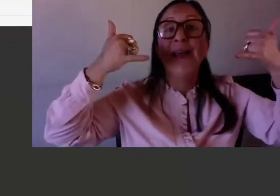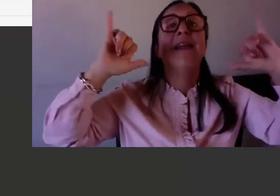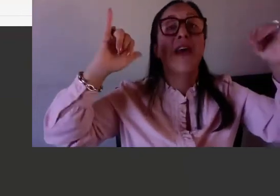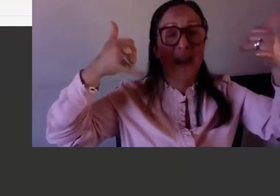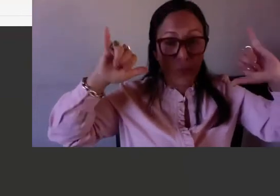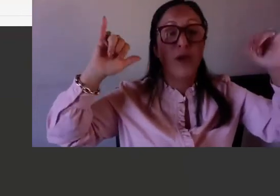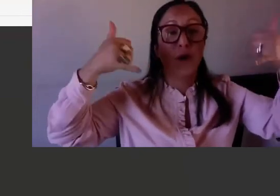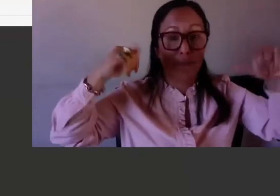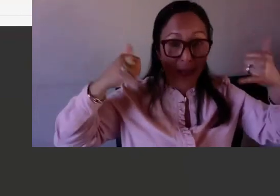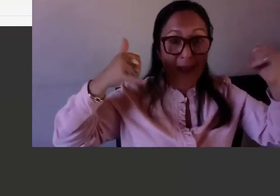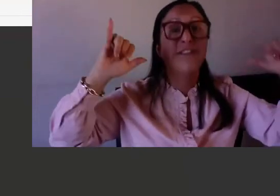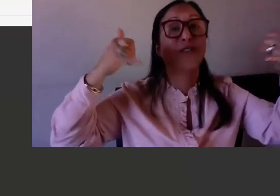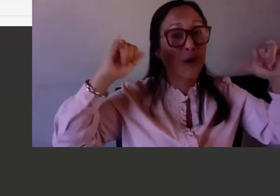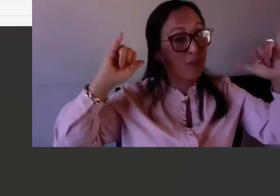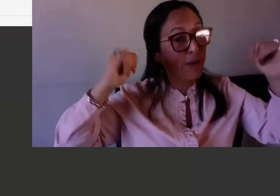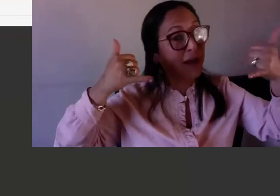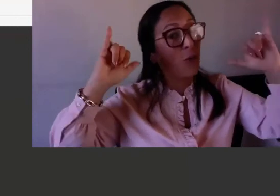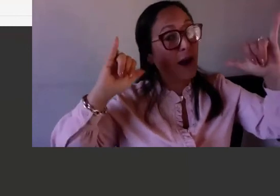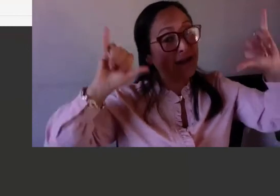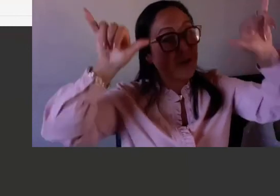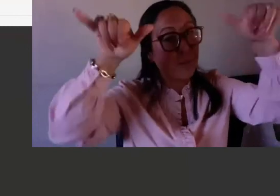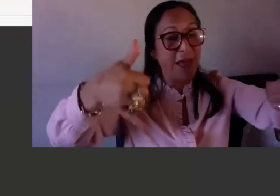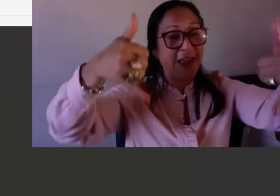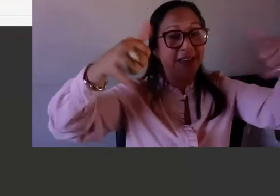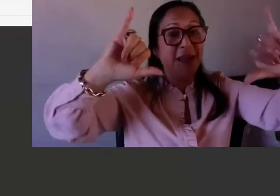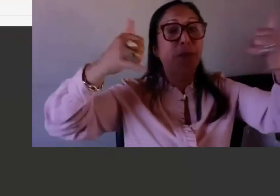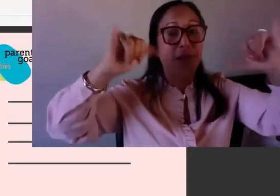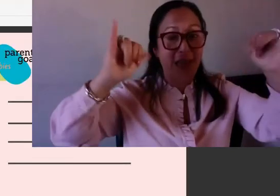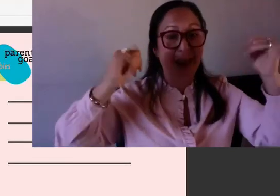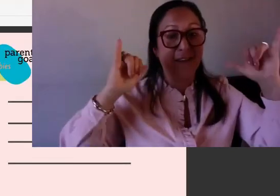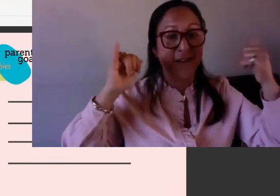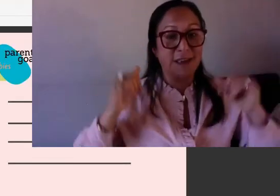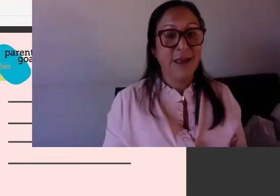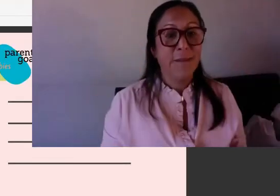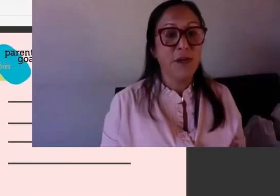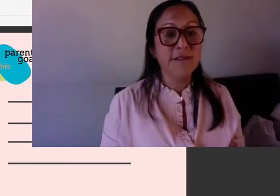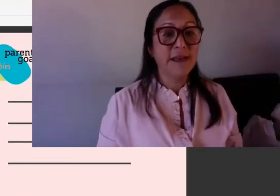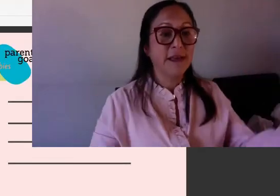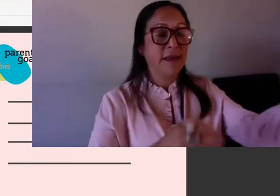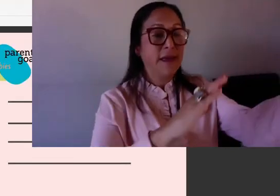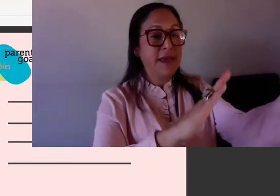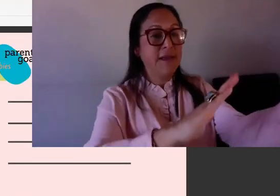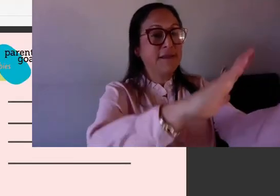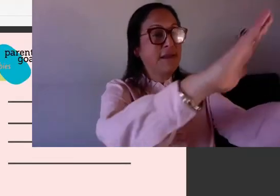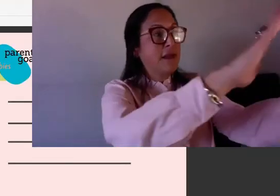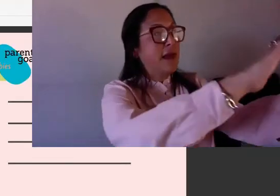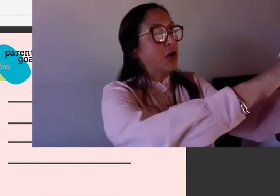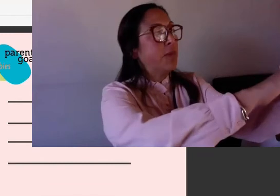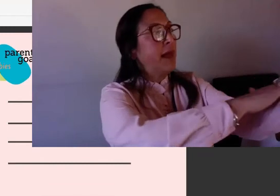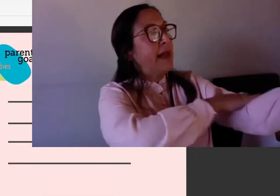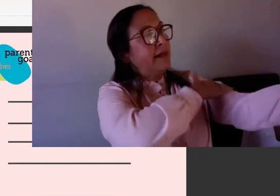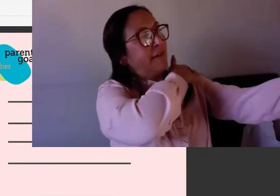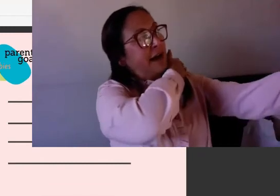Hawaii. That's where you go to play. Adults go to play in Hawaii. So play, play. Music is like